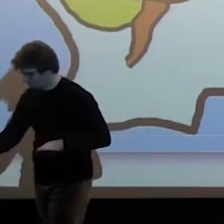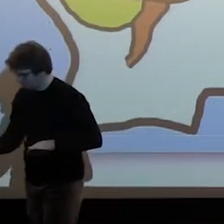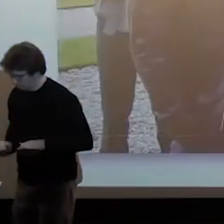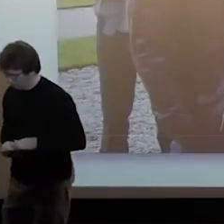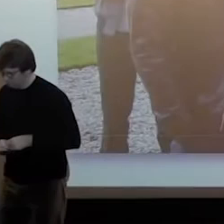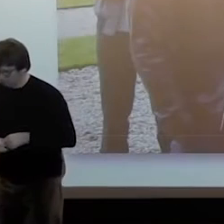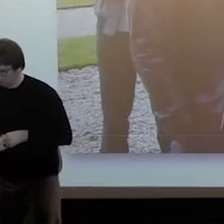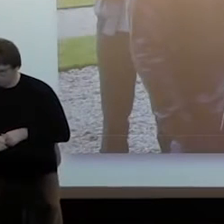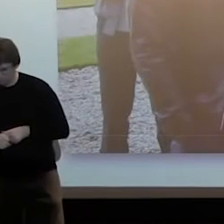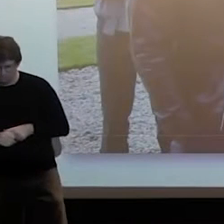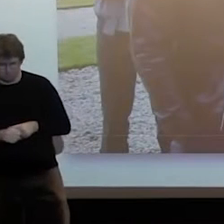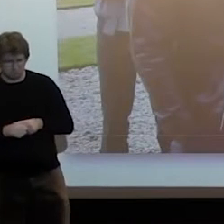reptilian brain.